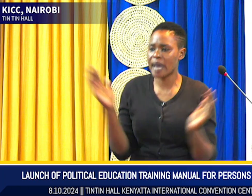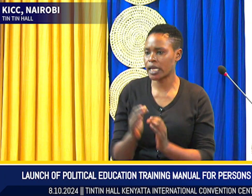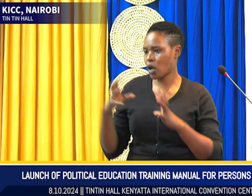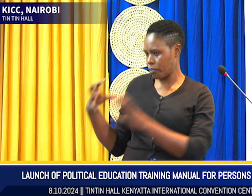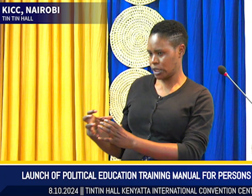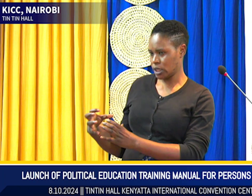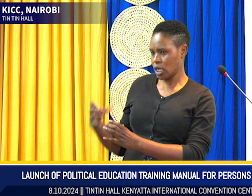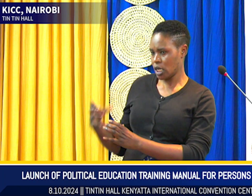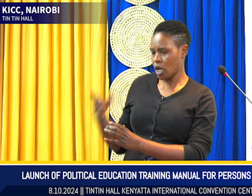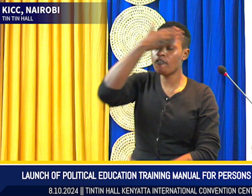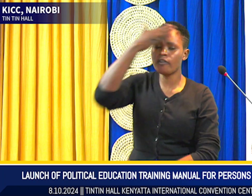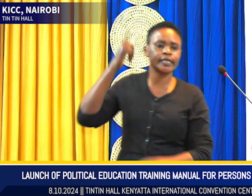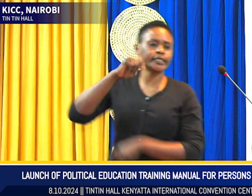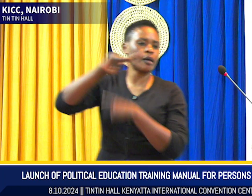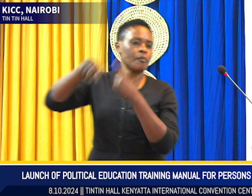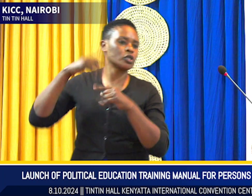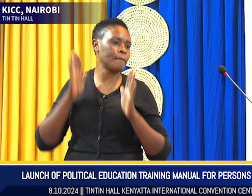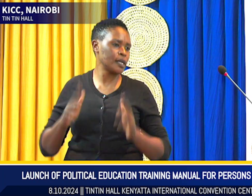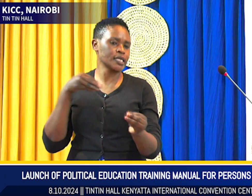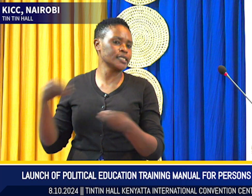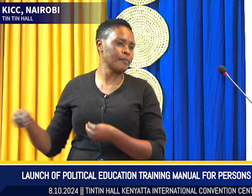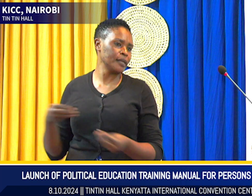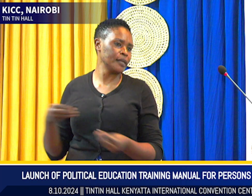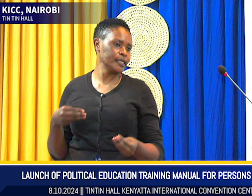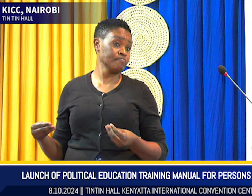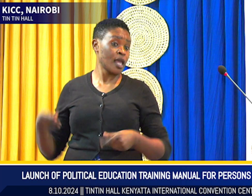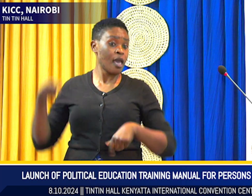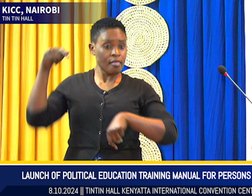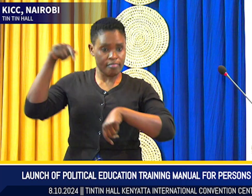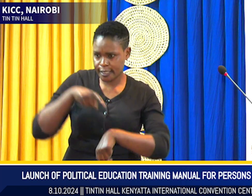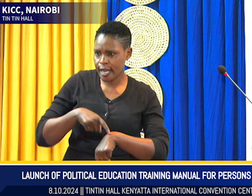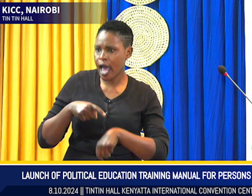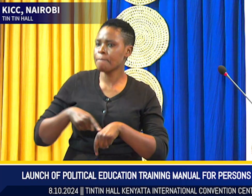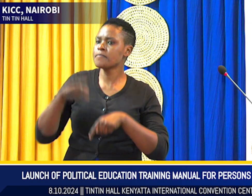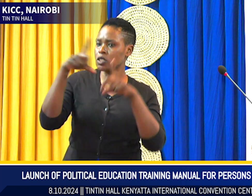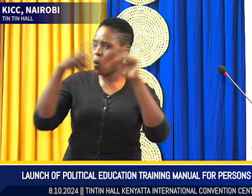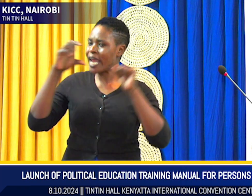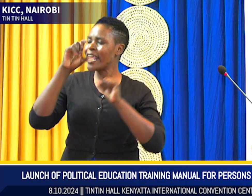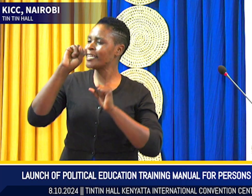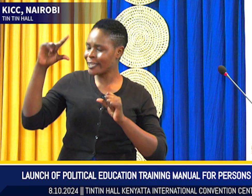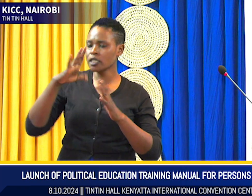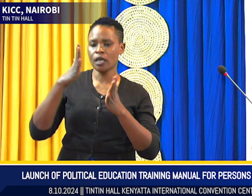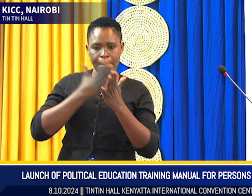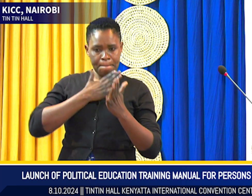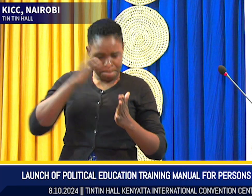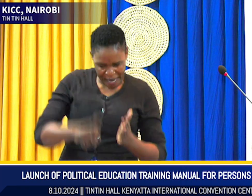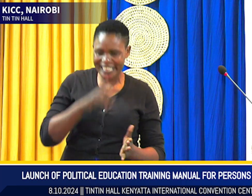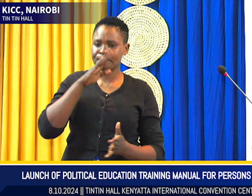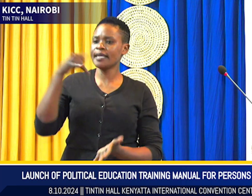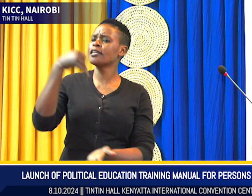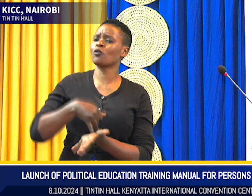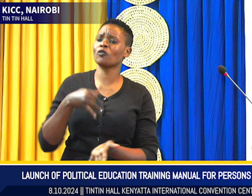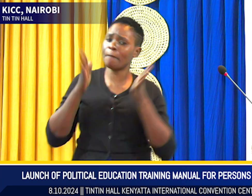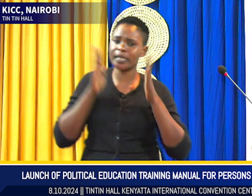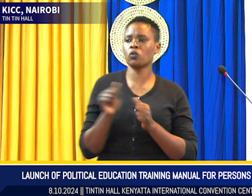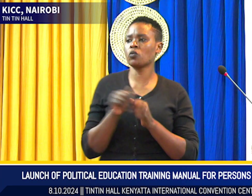youth, women, and minority. We forget about persons with disability. This time, the word